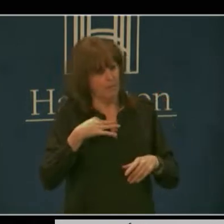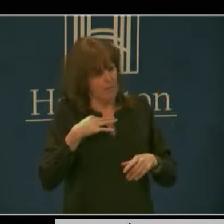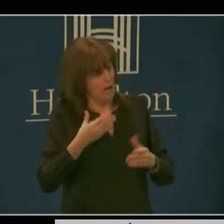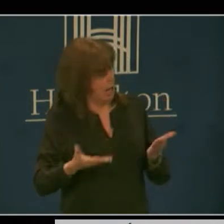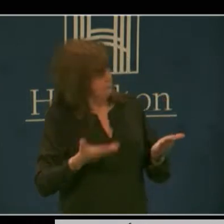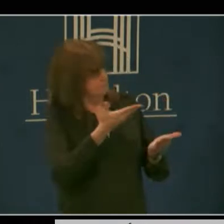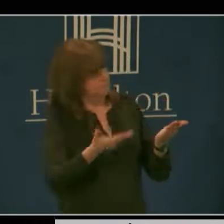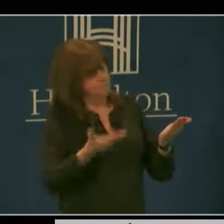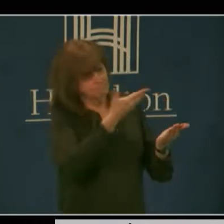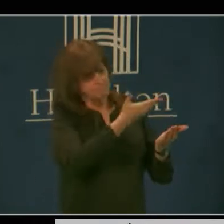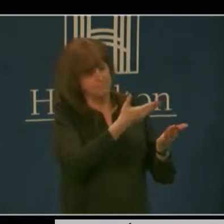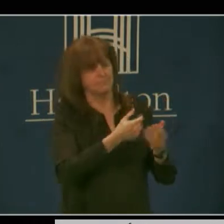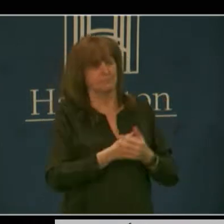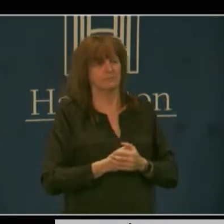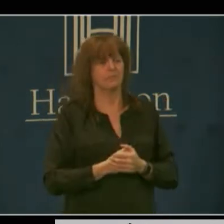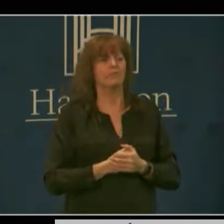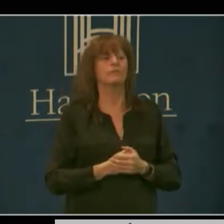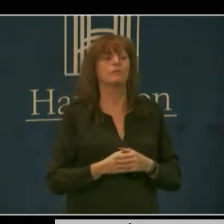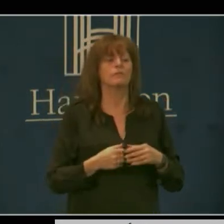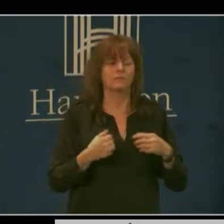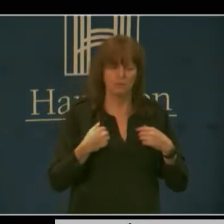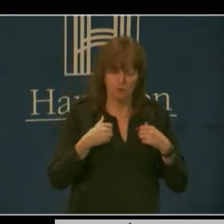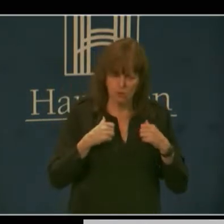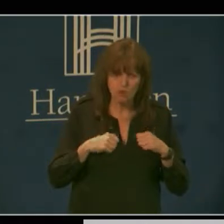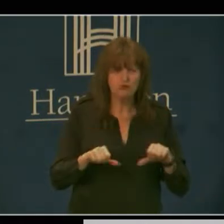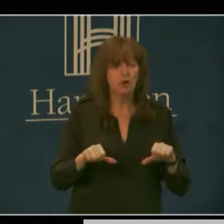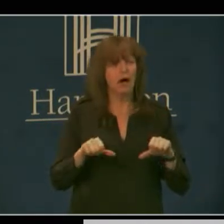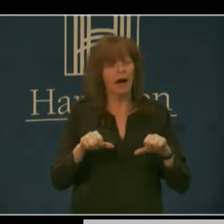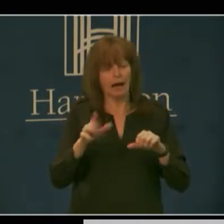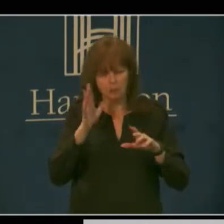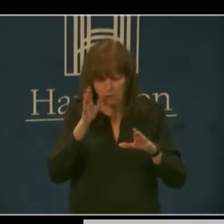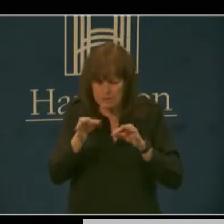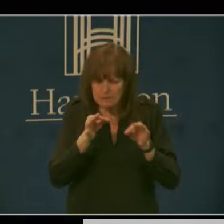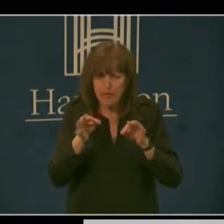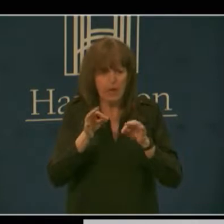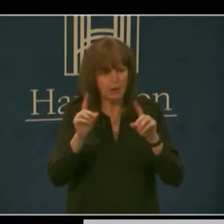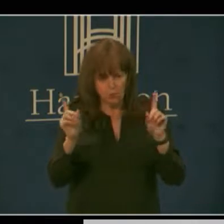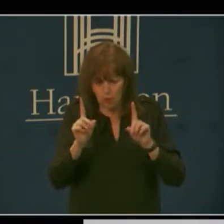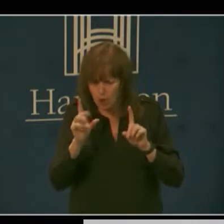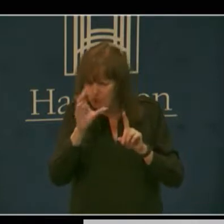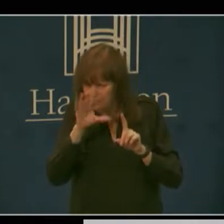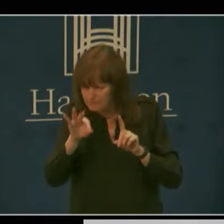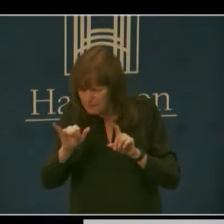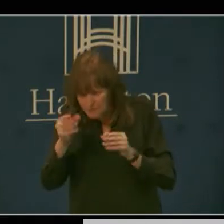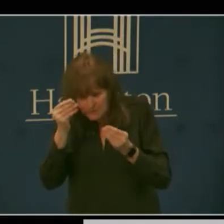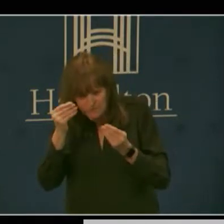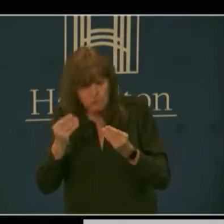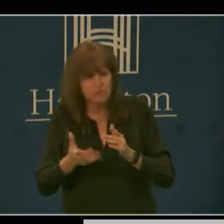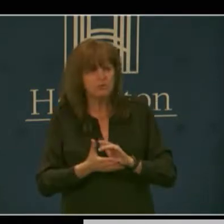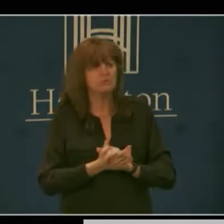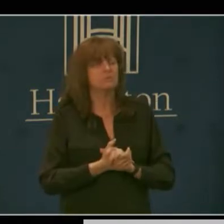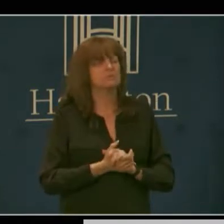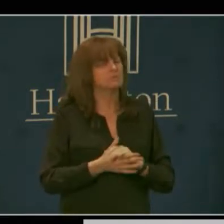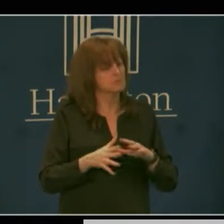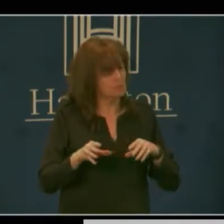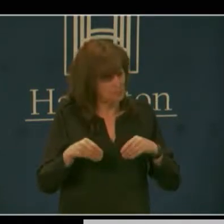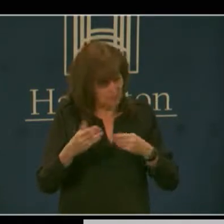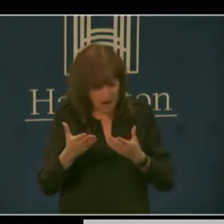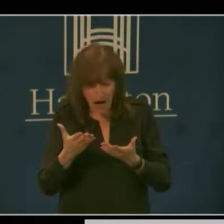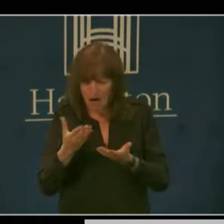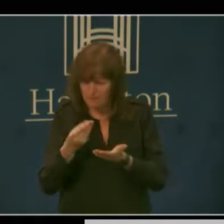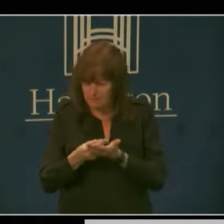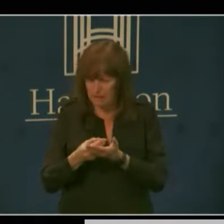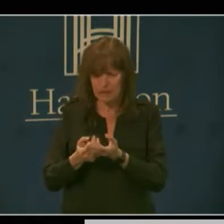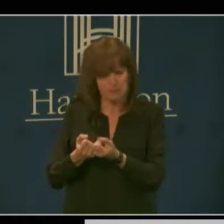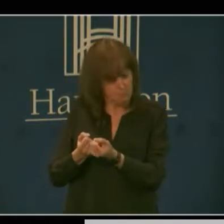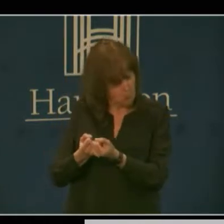those, and I think we'll make sure that people understand where to get the other support that's been offered up by our federal and provincial partners. Wonderful.